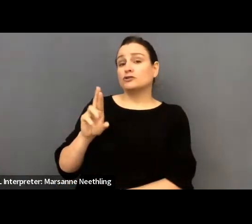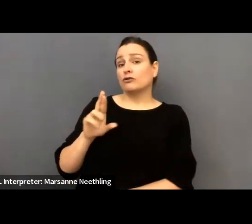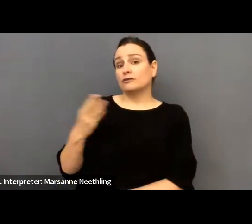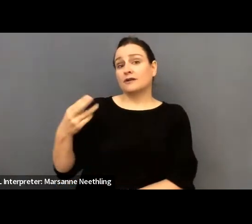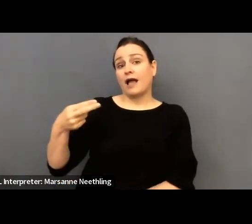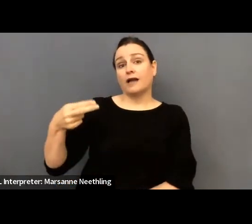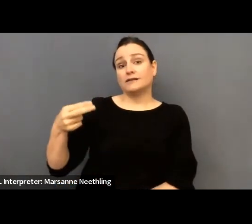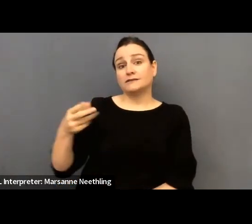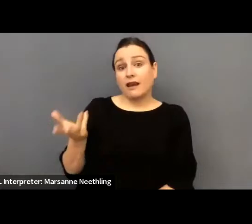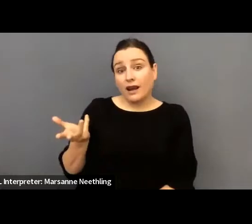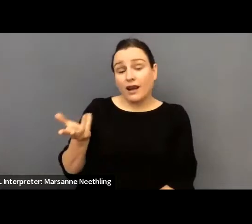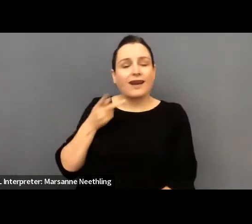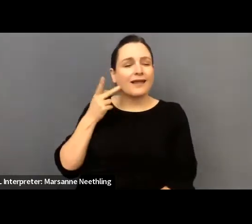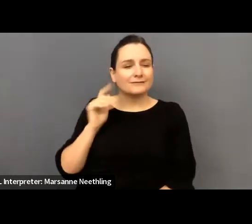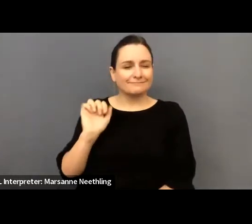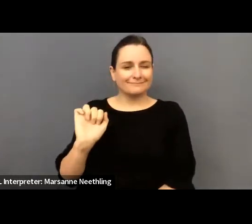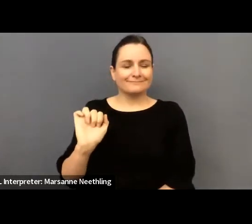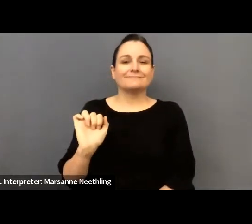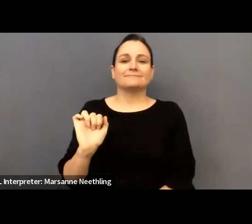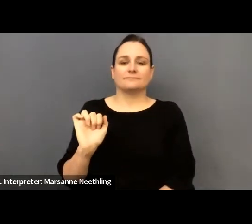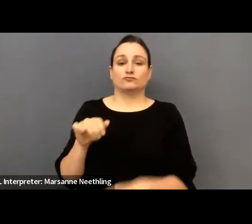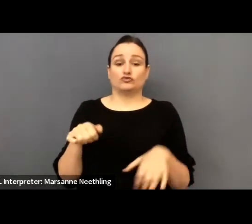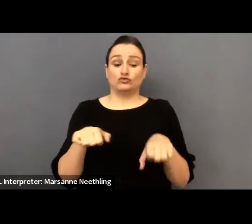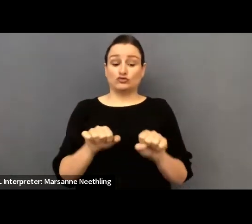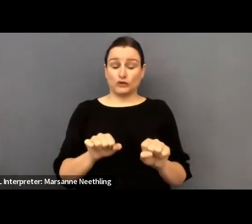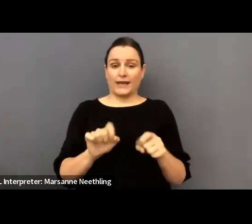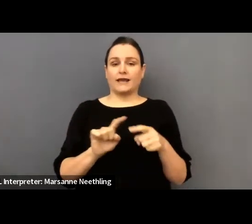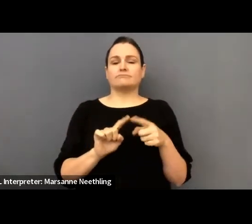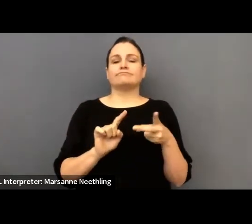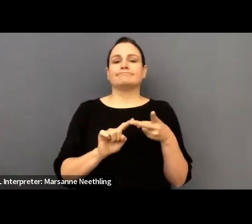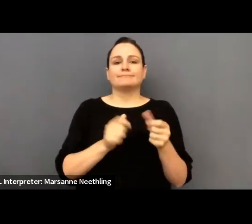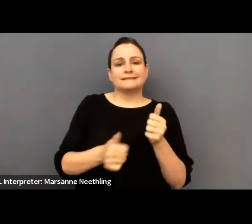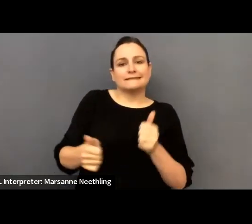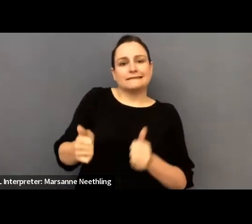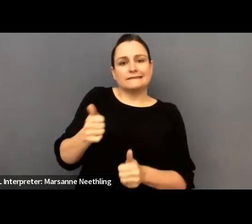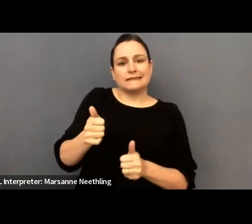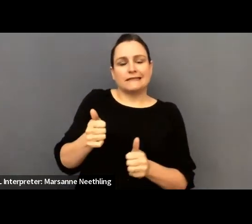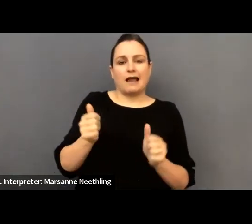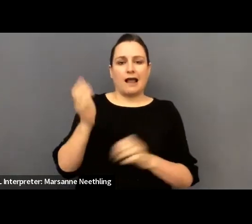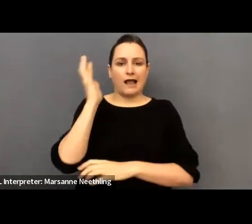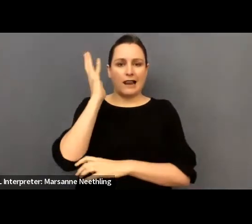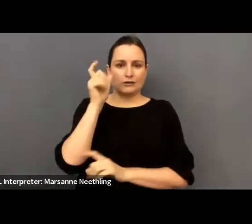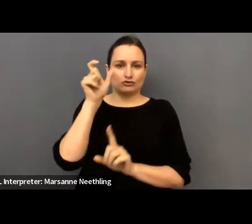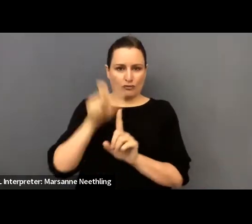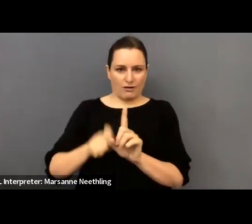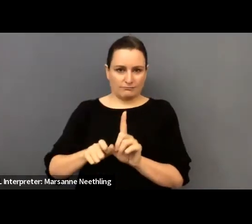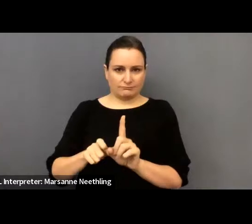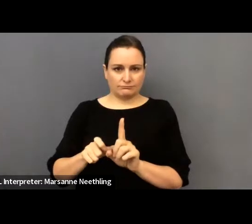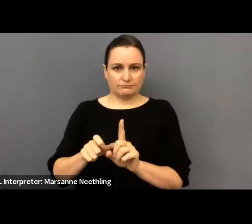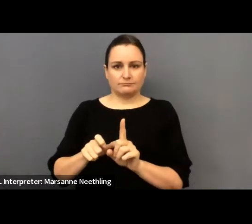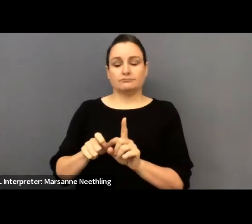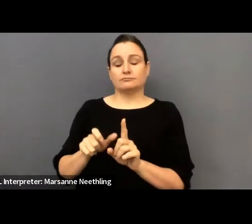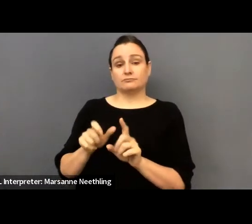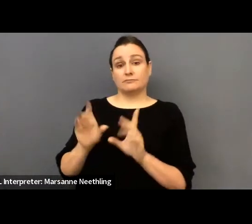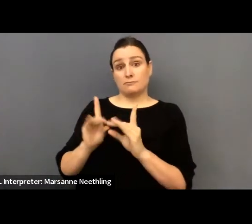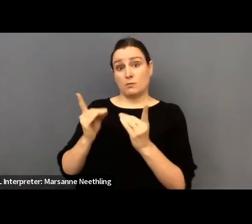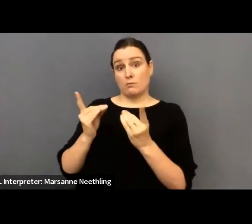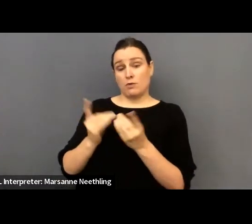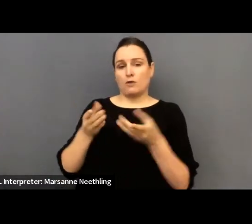serves as both chair and senior lecturer of the Department of General Linguistics at the University of